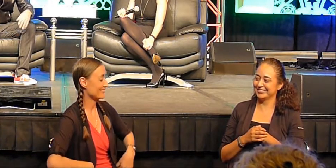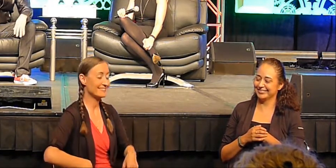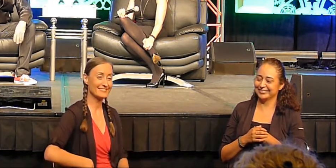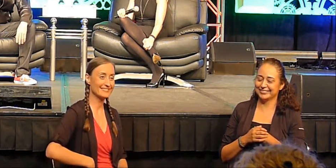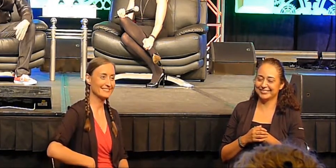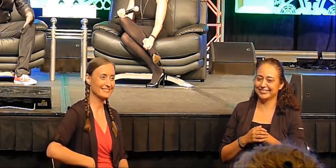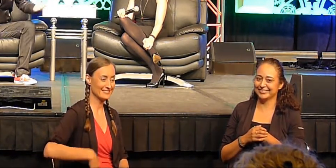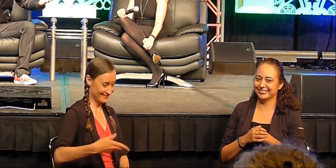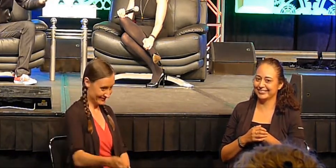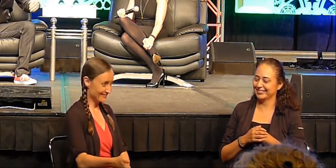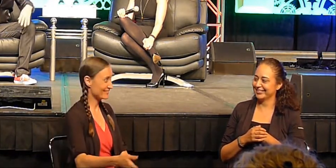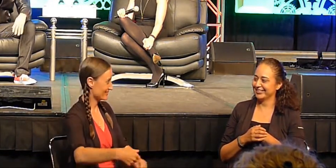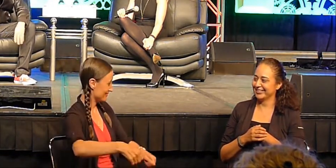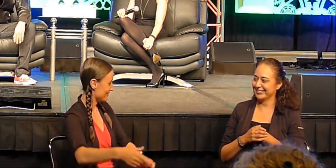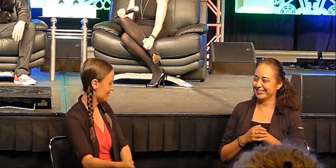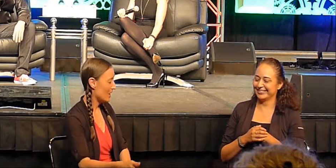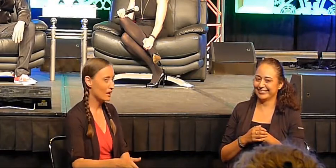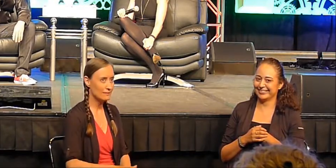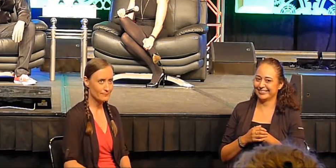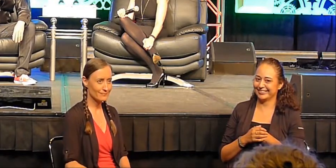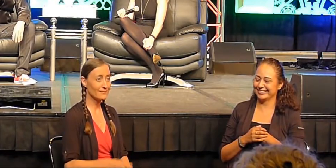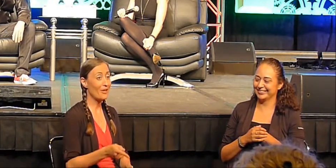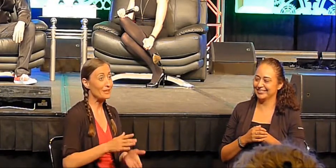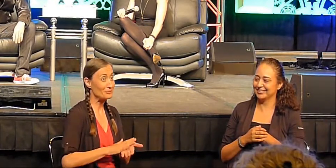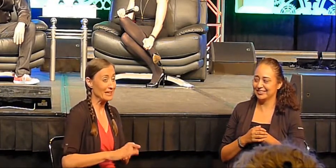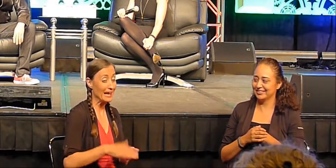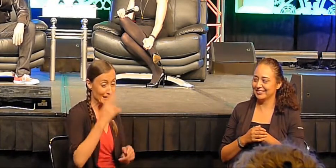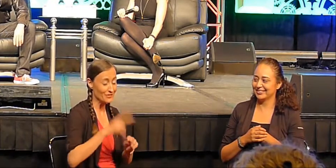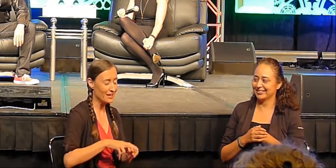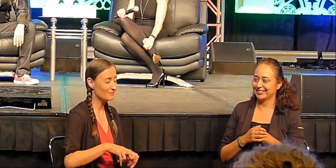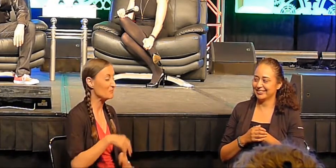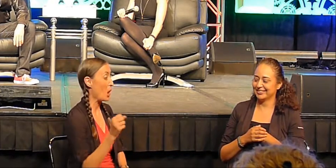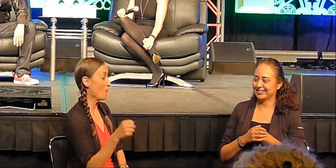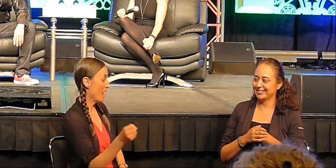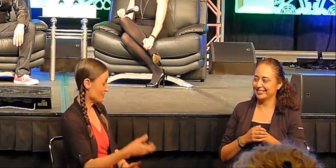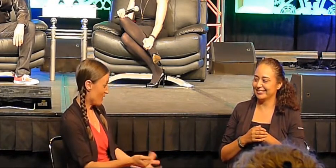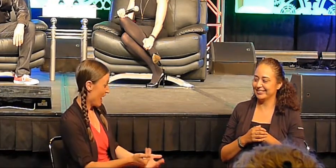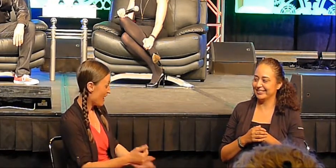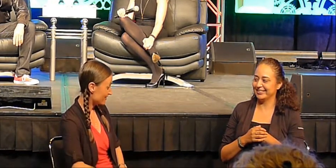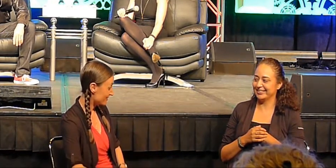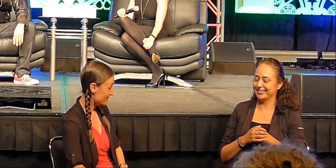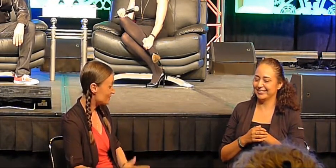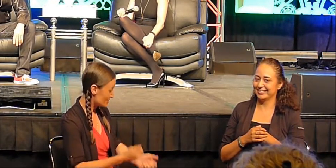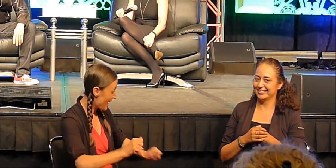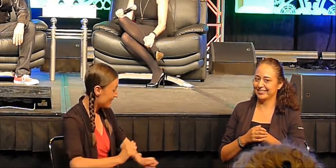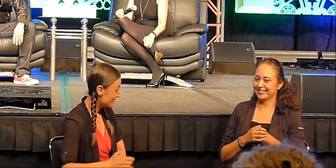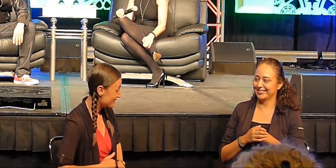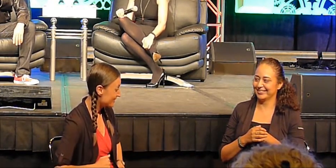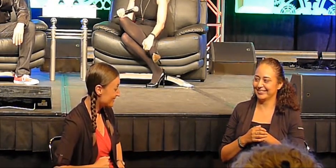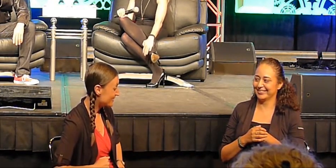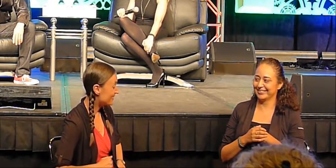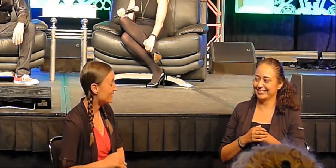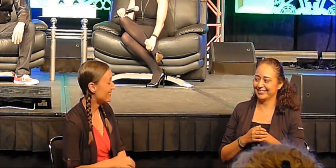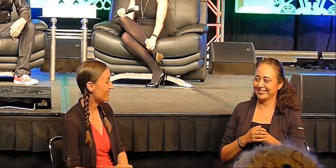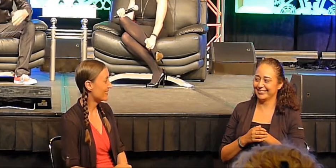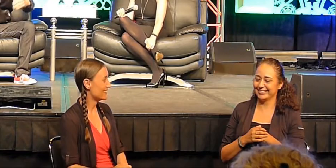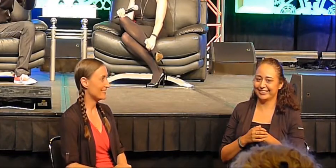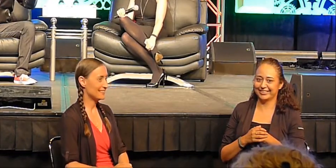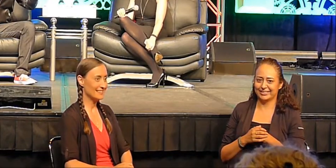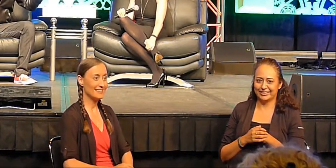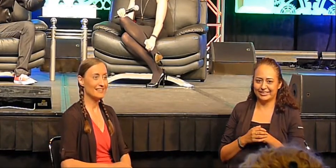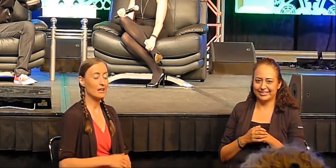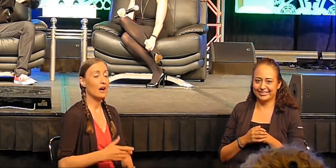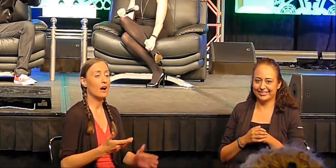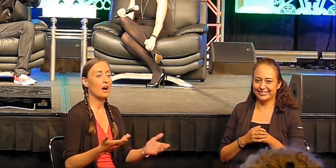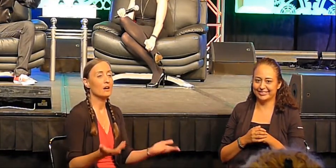Pointing to the all-terrain vehicle, I go, "That's very nice, Andre. It looks like a lot of fun." "It is fun. You want to try it?"